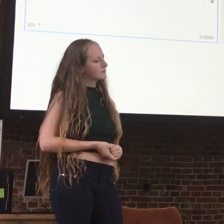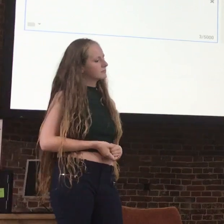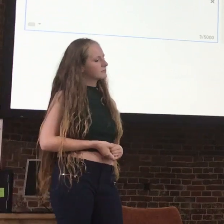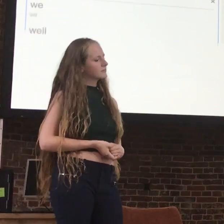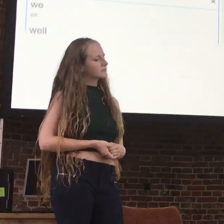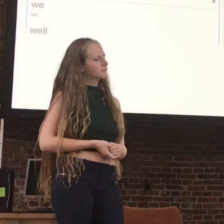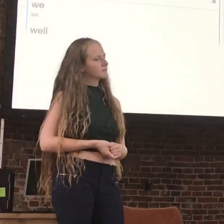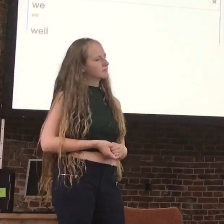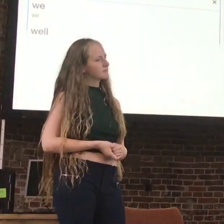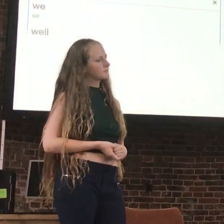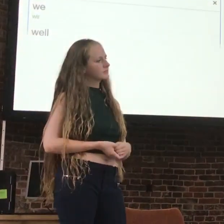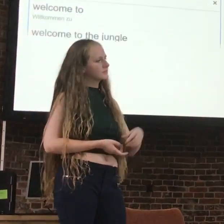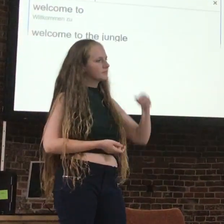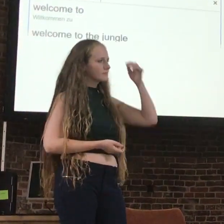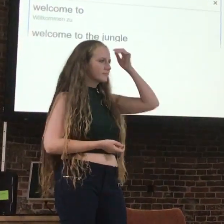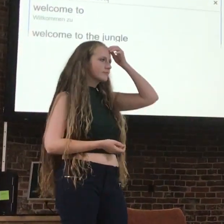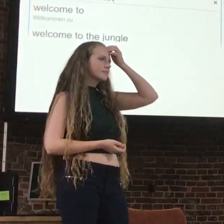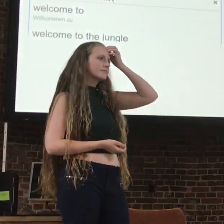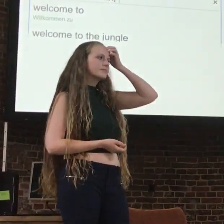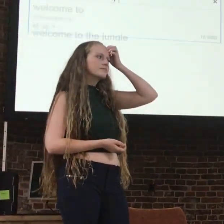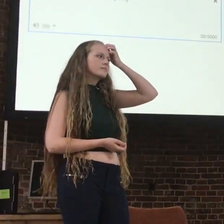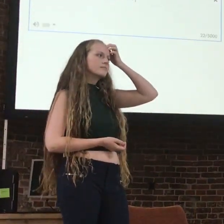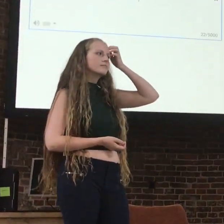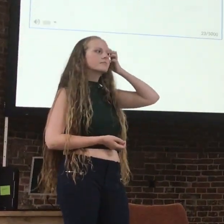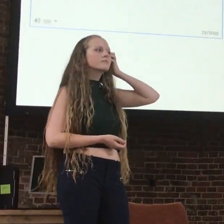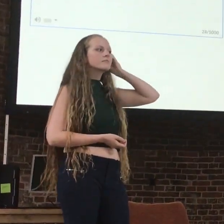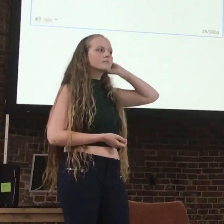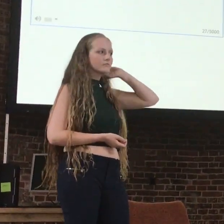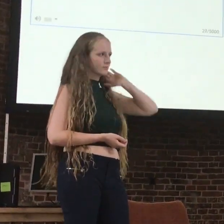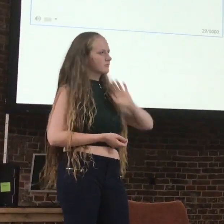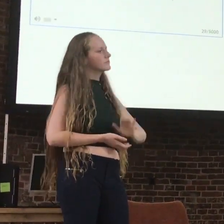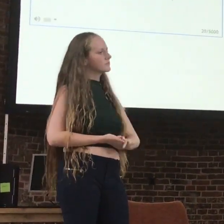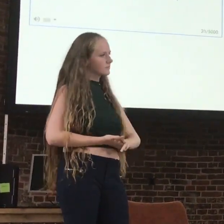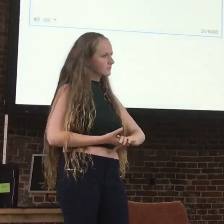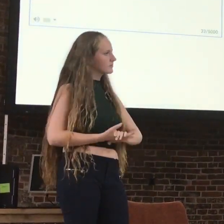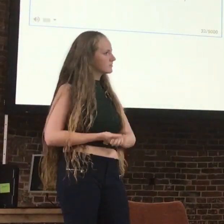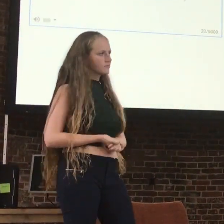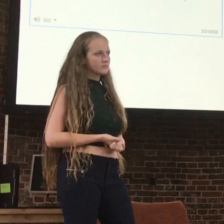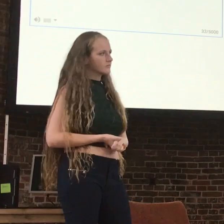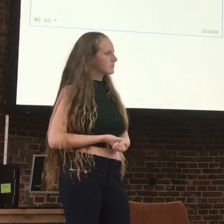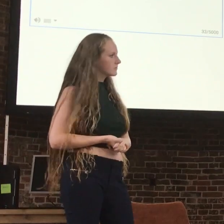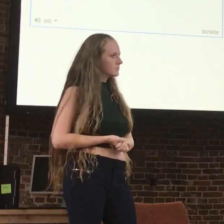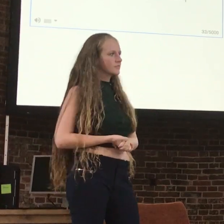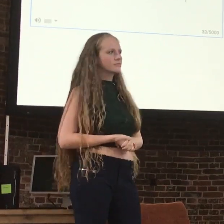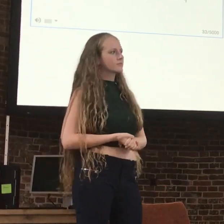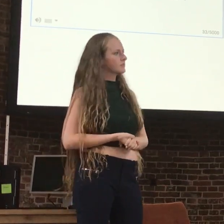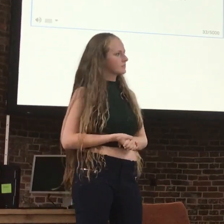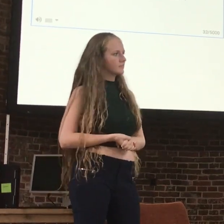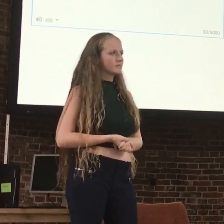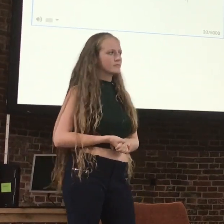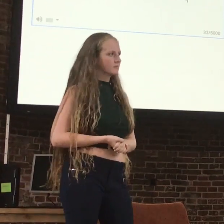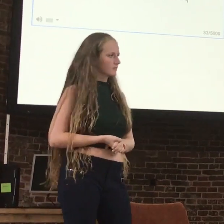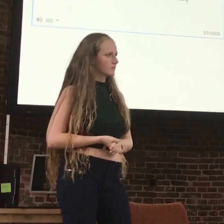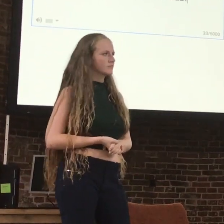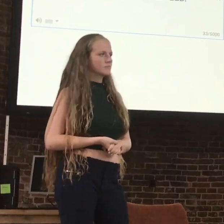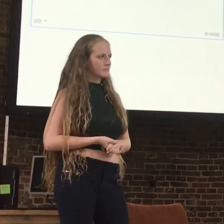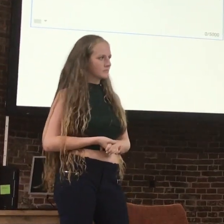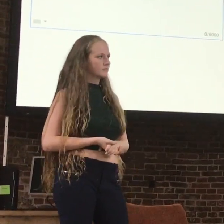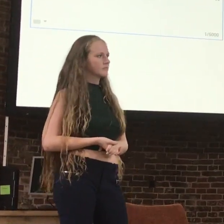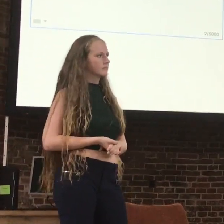for English to German. It's surprising then that even though one of the people that actually helped develop this product at